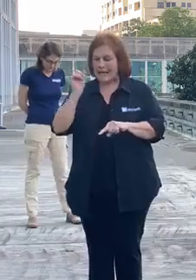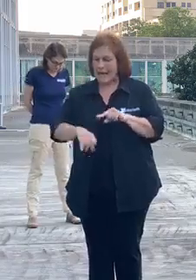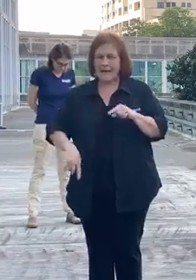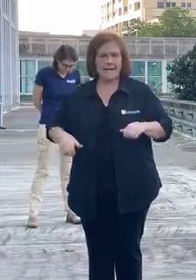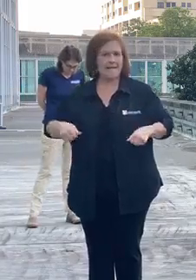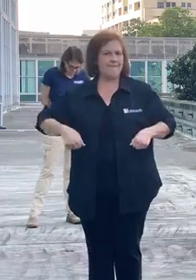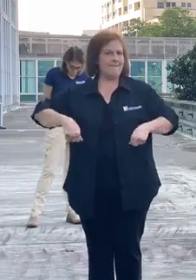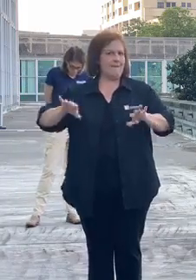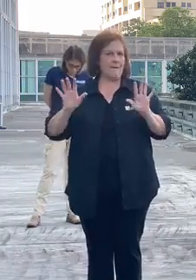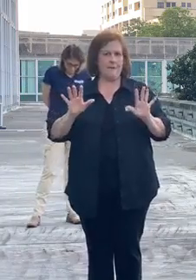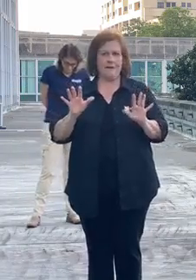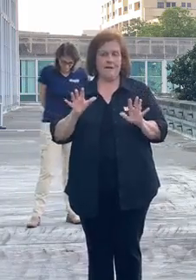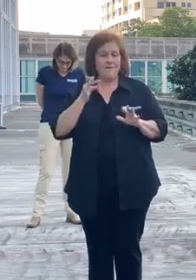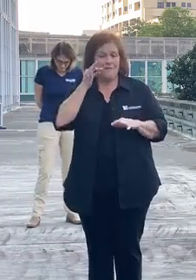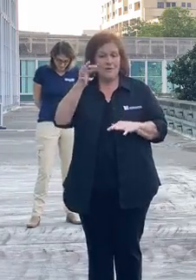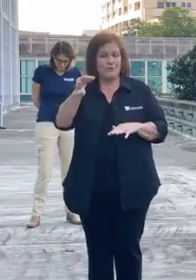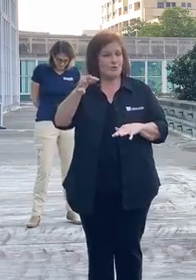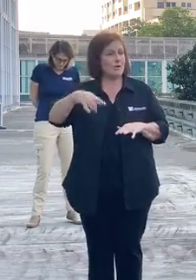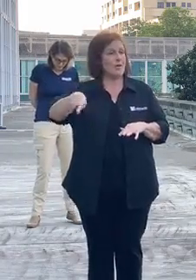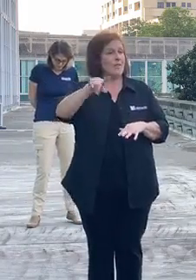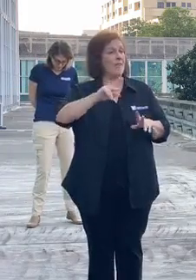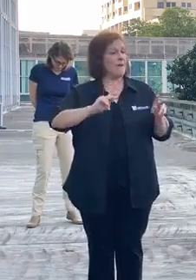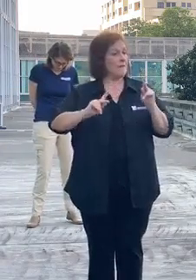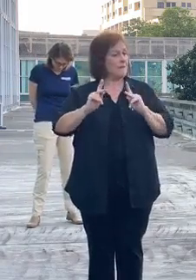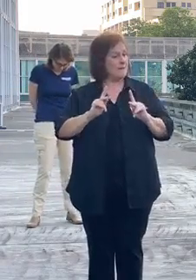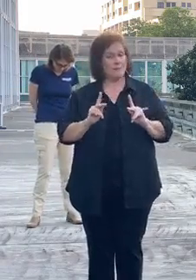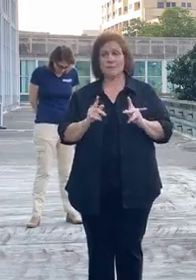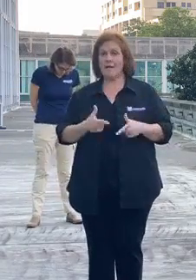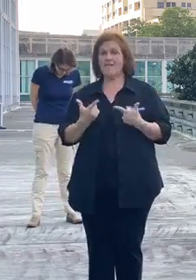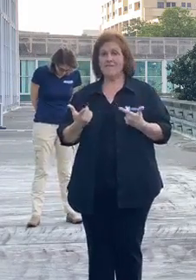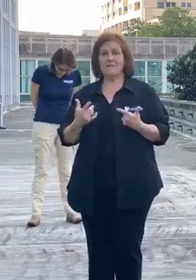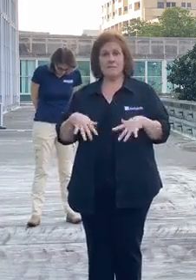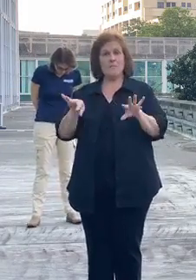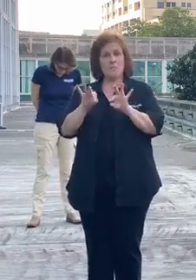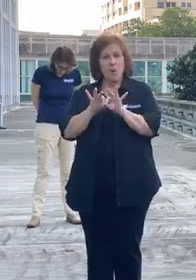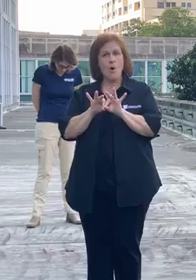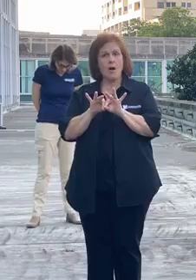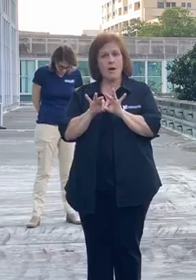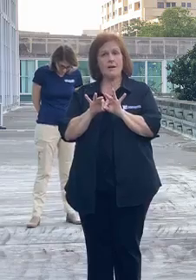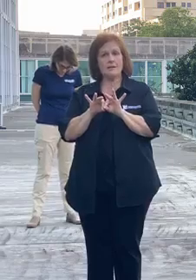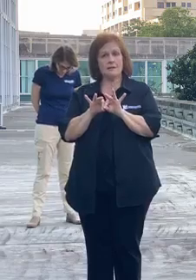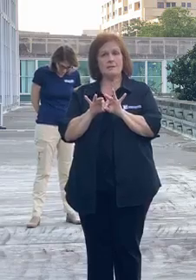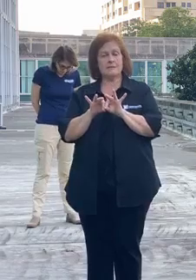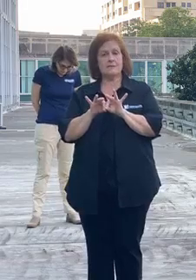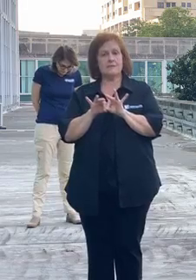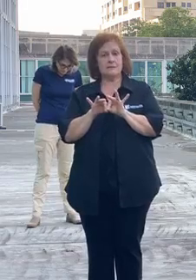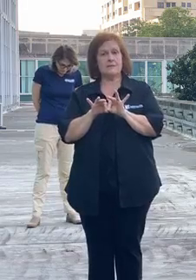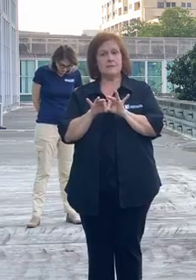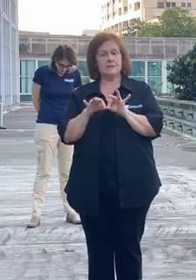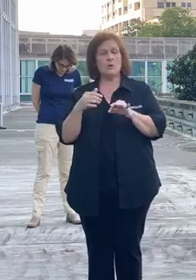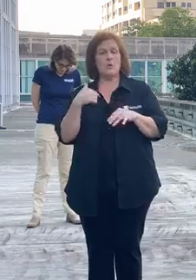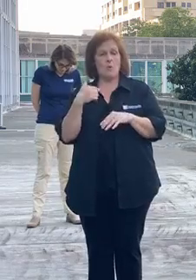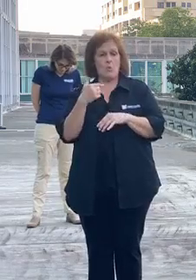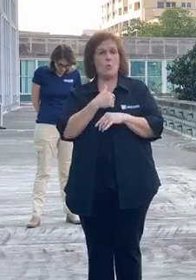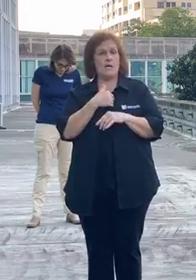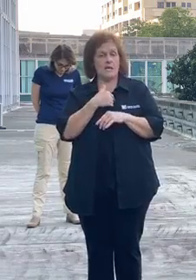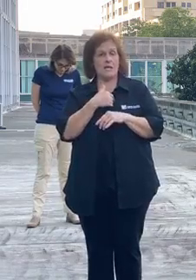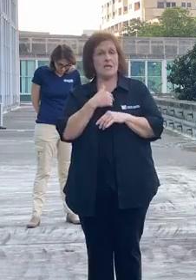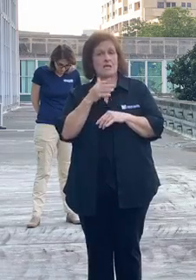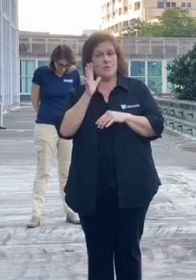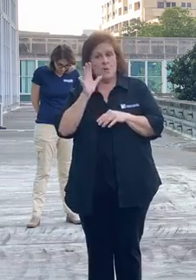let up. The future of our people depends upon it. And so we will be